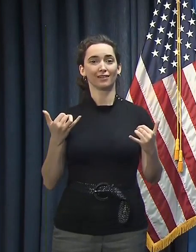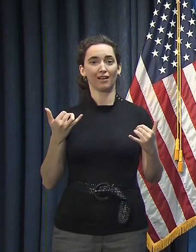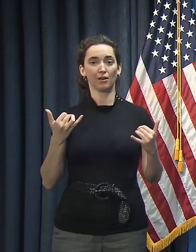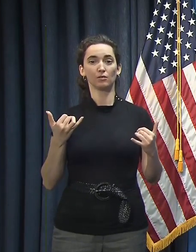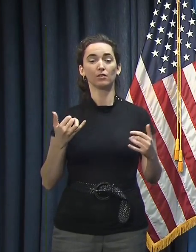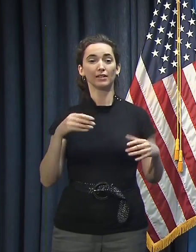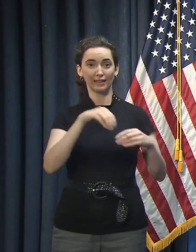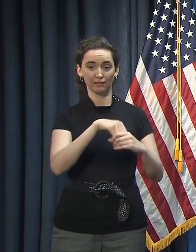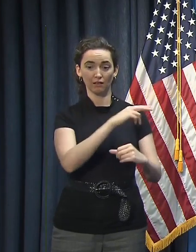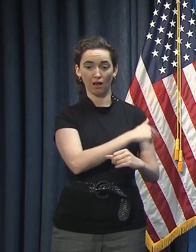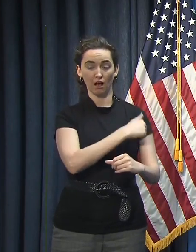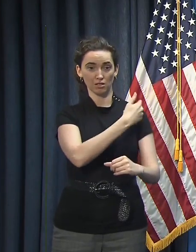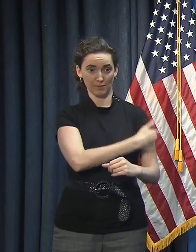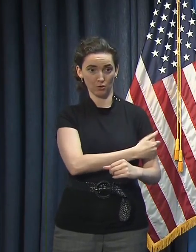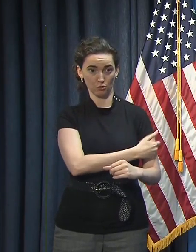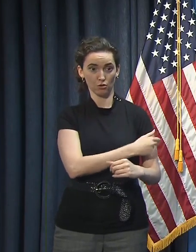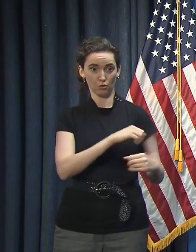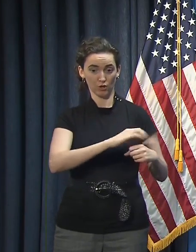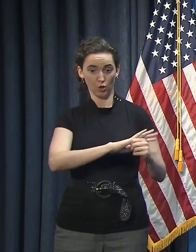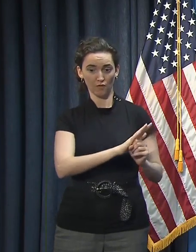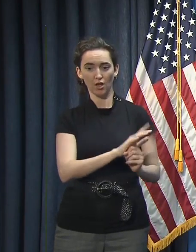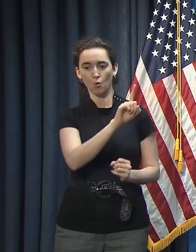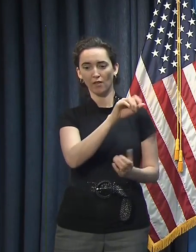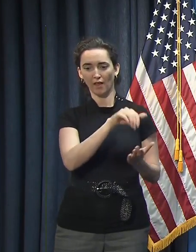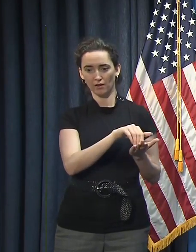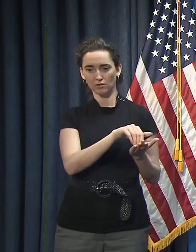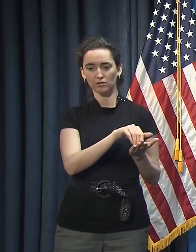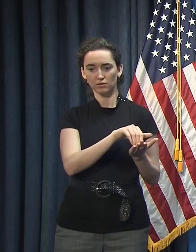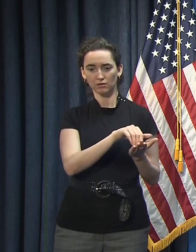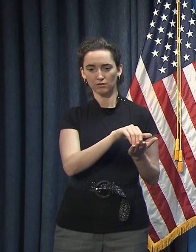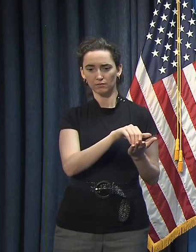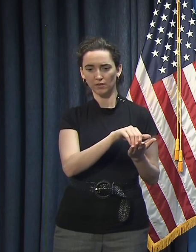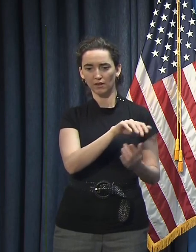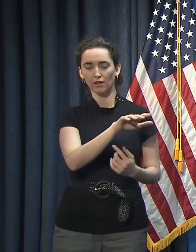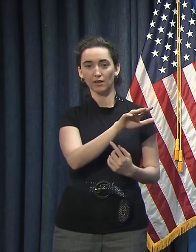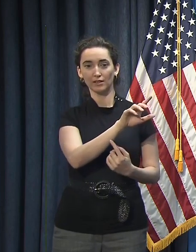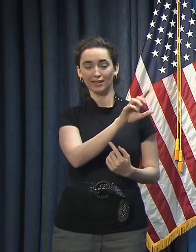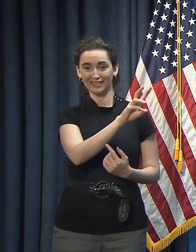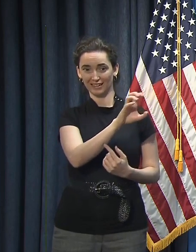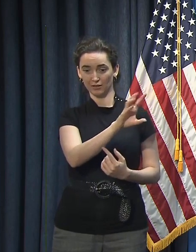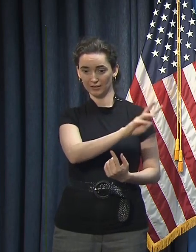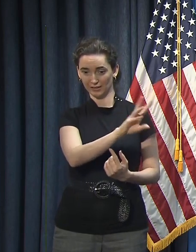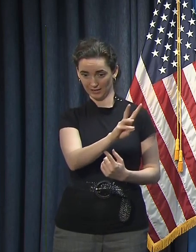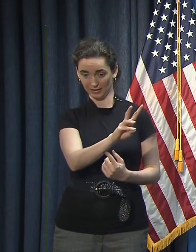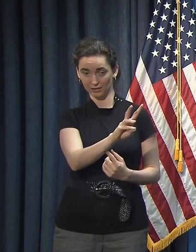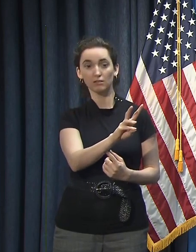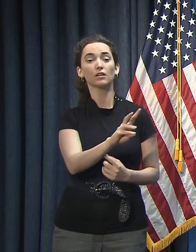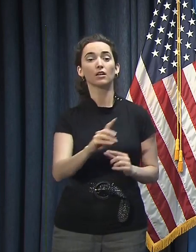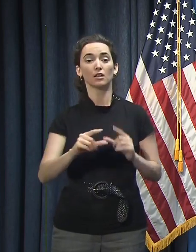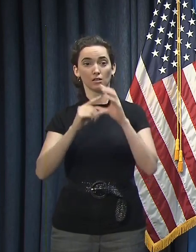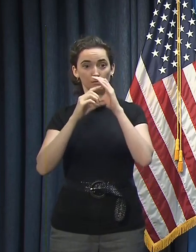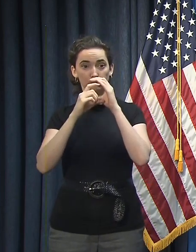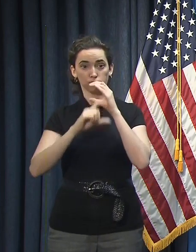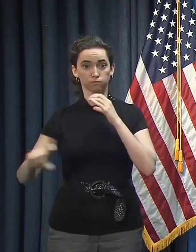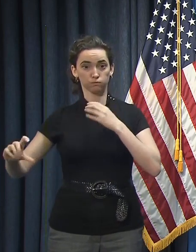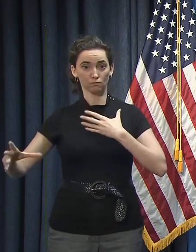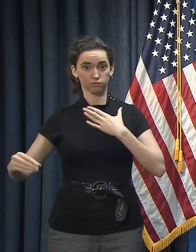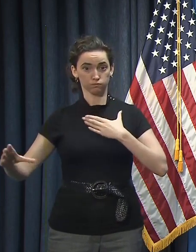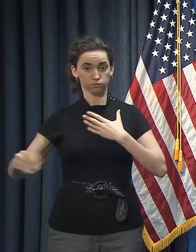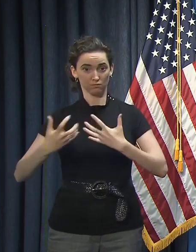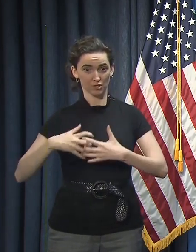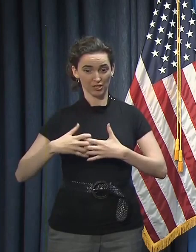1,666 patients hospitalized, with 244 of those on ventilators. And the grand total